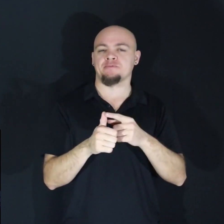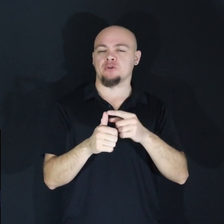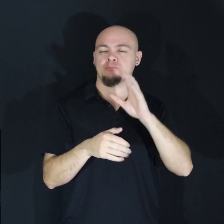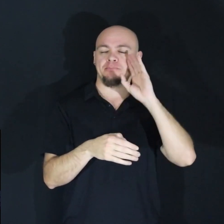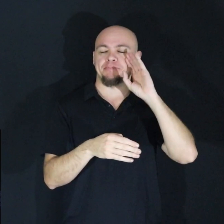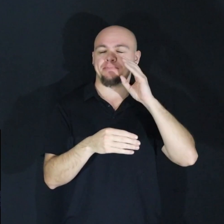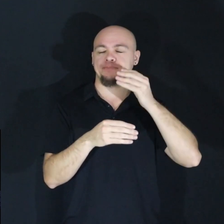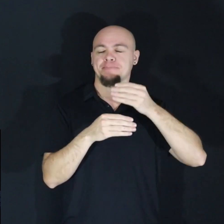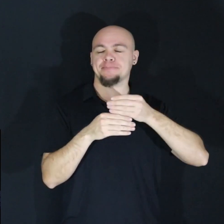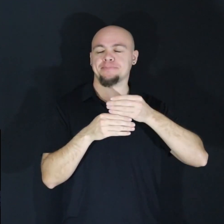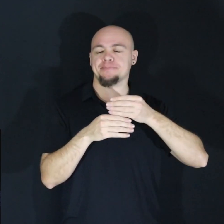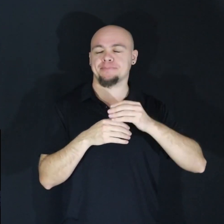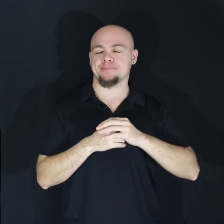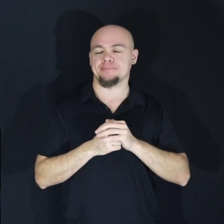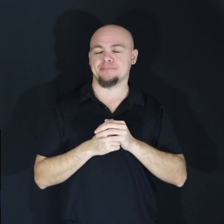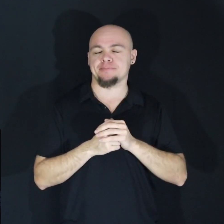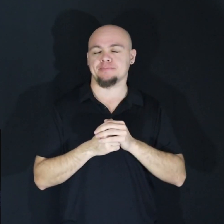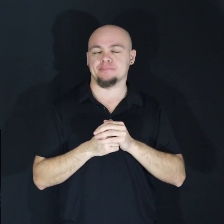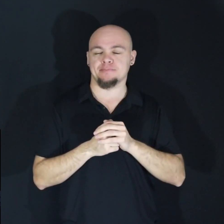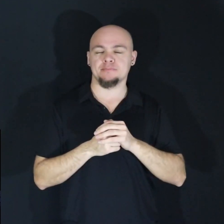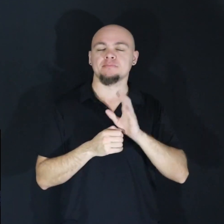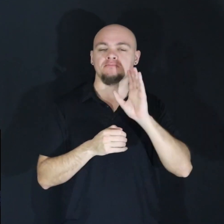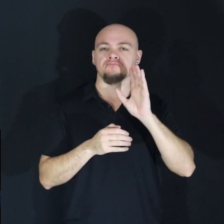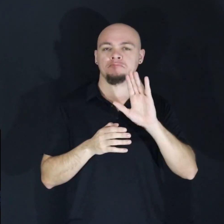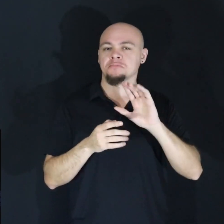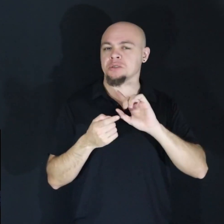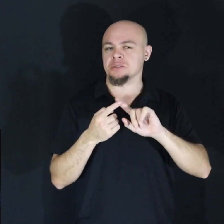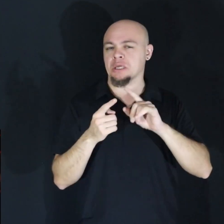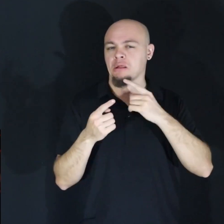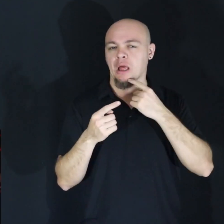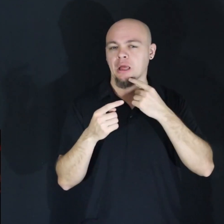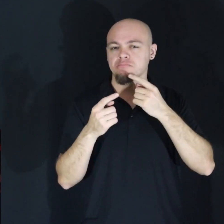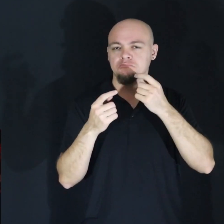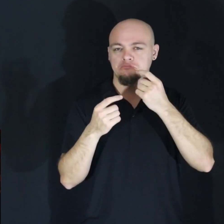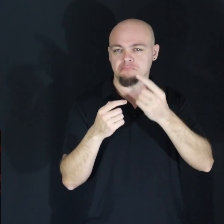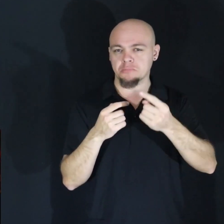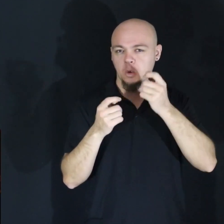me. Keep them closed until I tell you to open them.